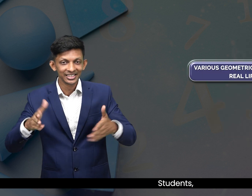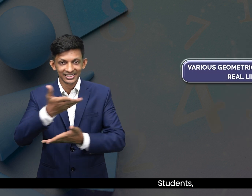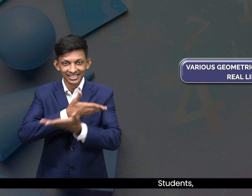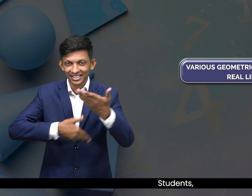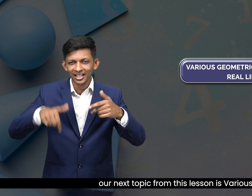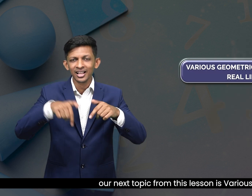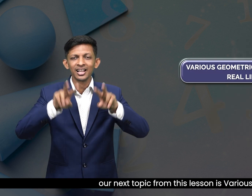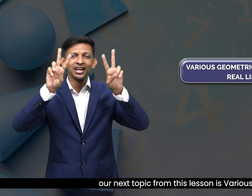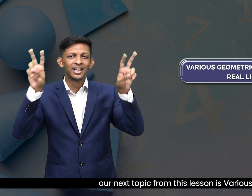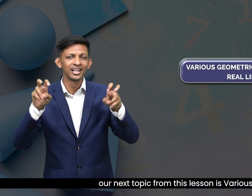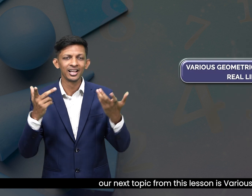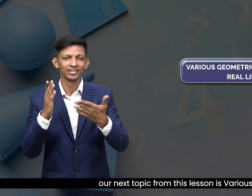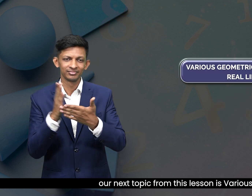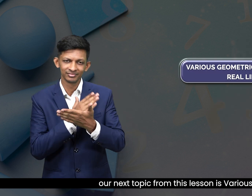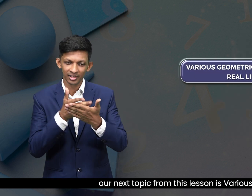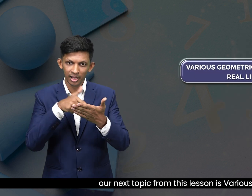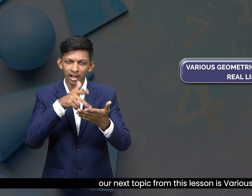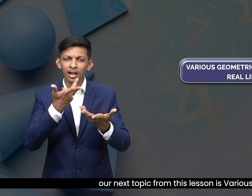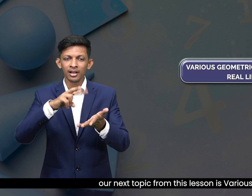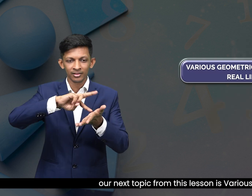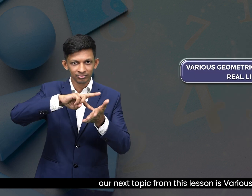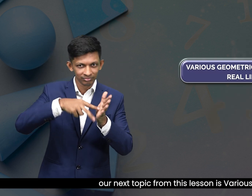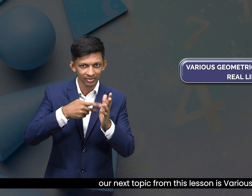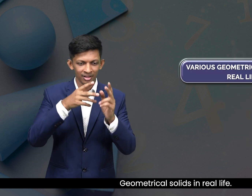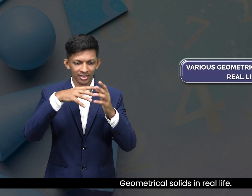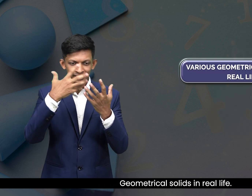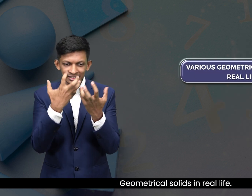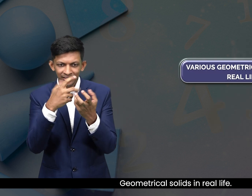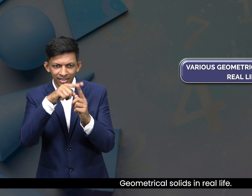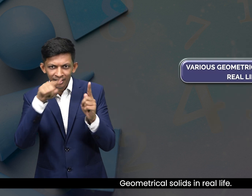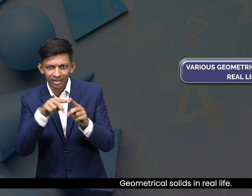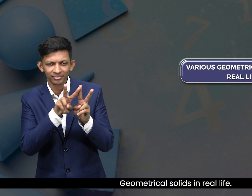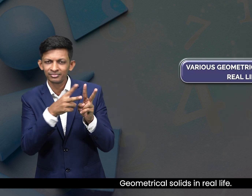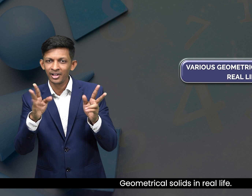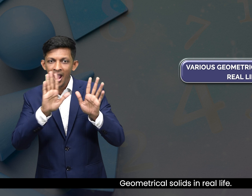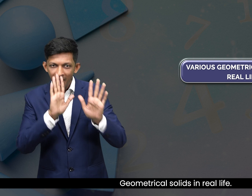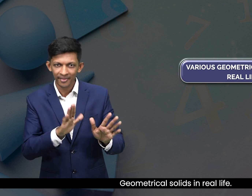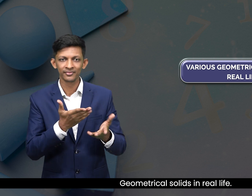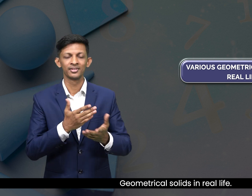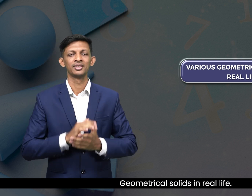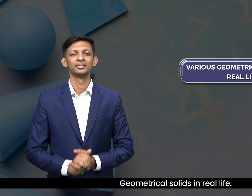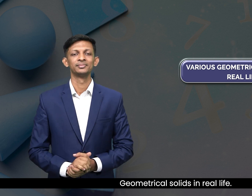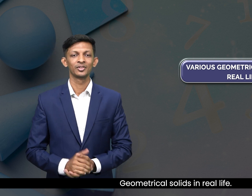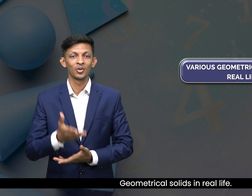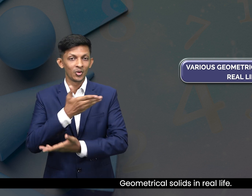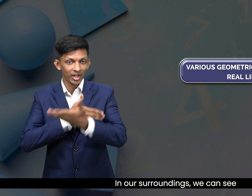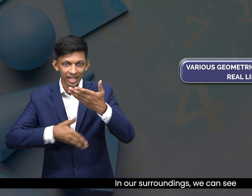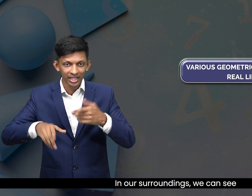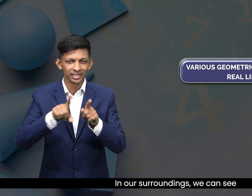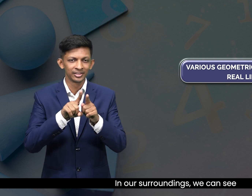Students, our next topic from this lesson is various geometrical solids in real life. In our